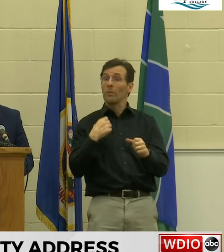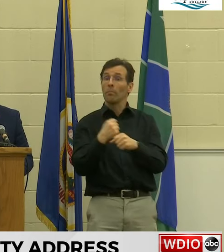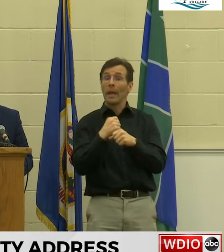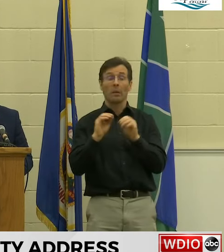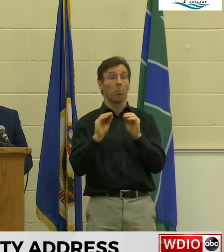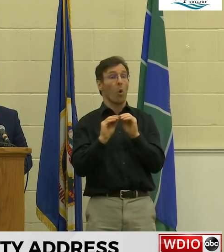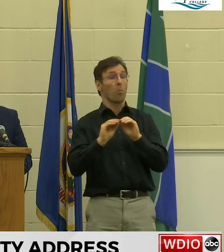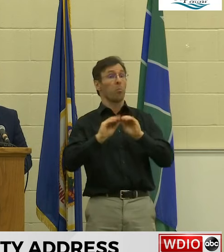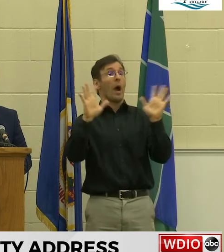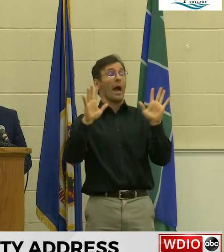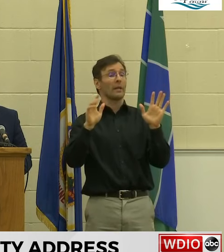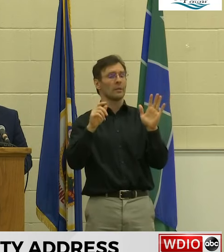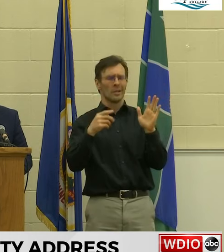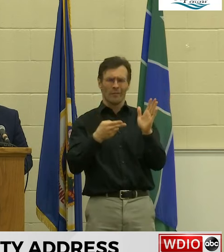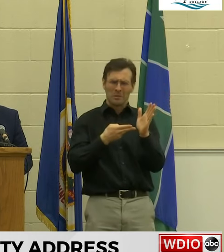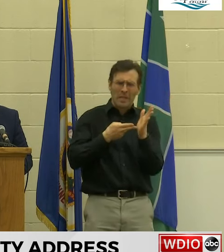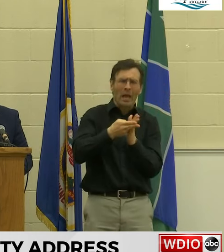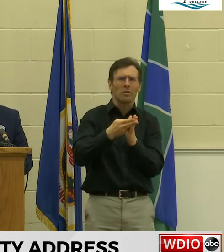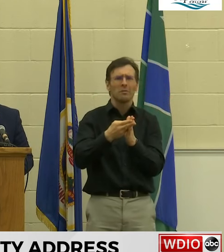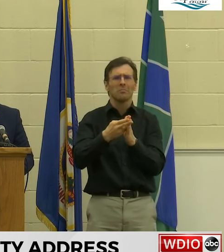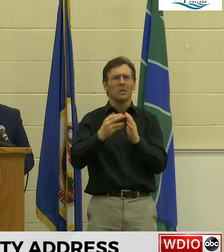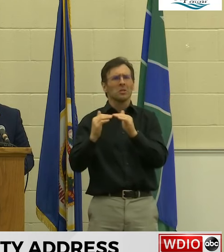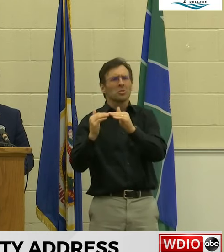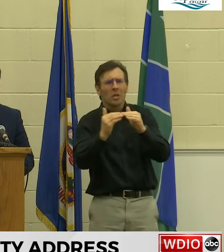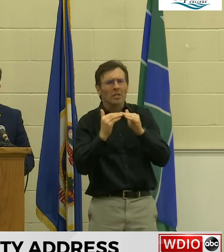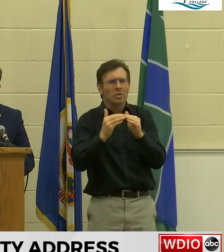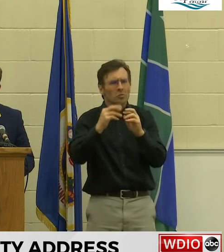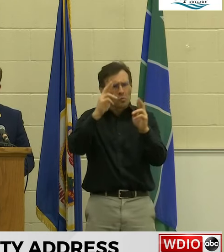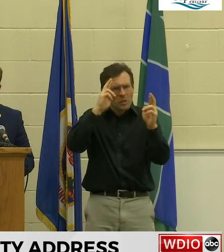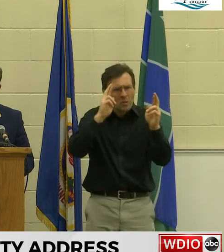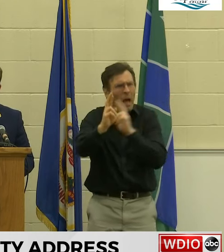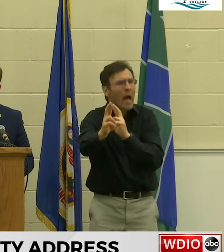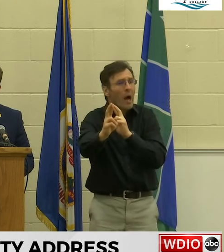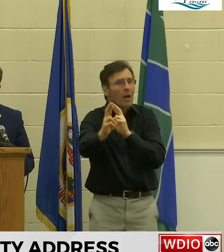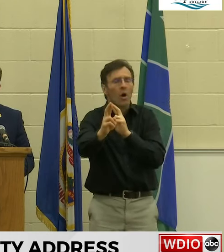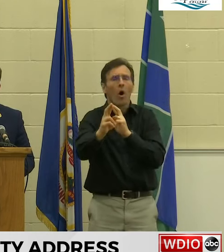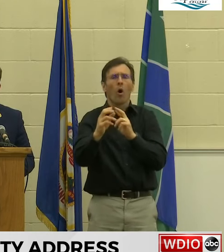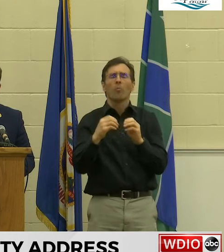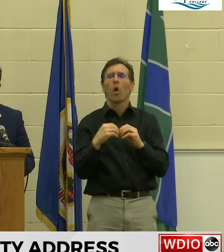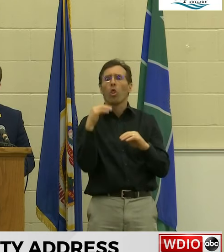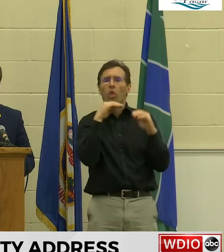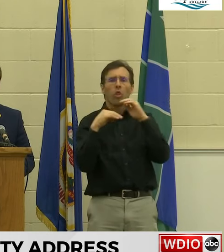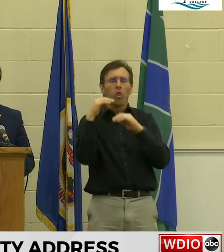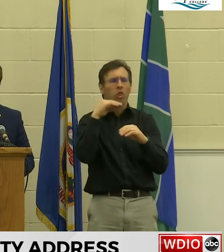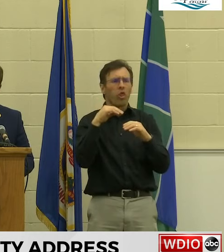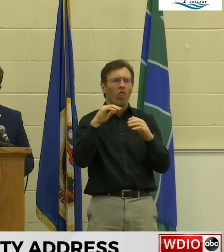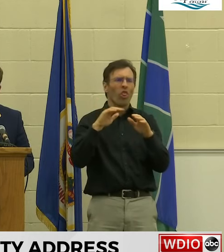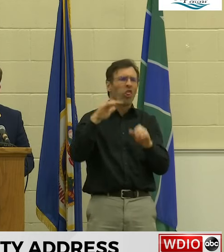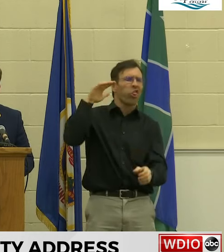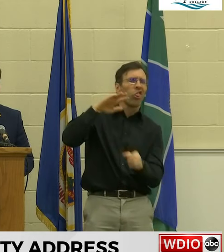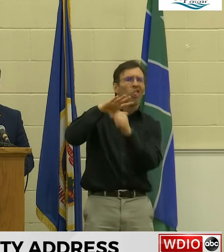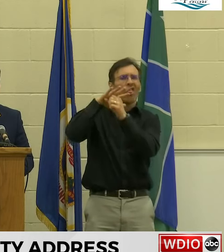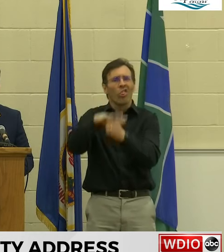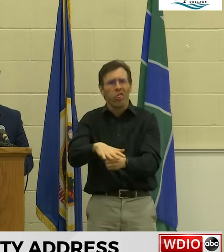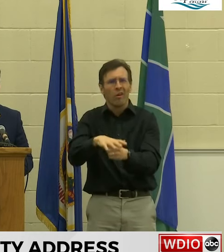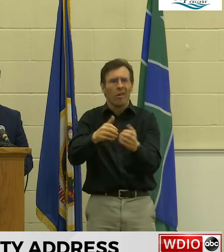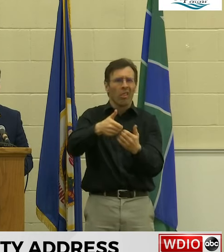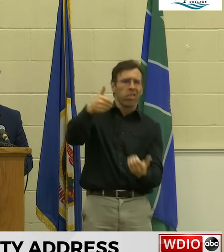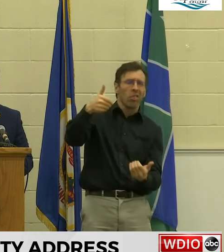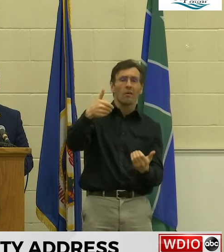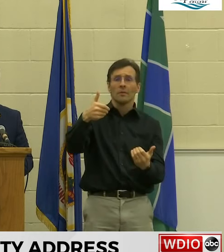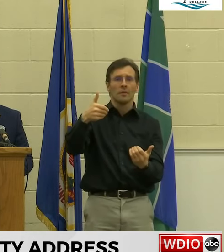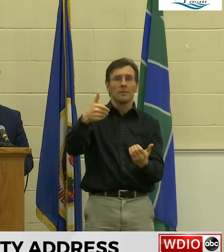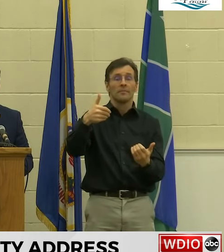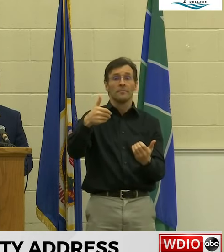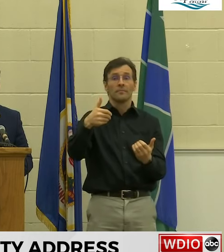acting on the principles of integrity, justice, and respect? Or are we choosing the dimming path of dishonesty, injustice, and division? We